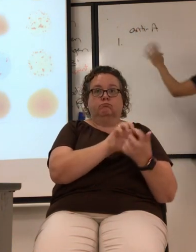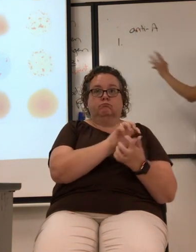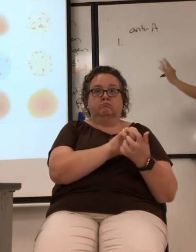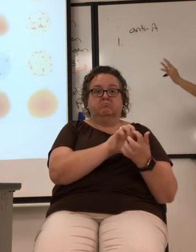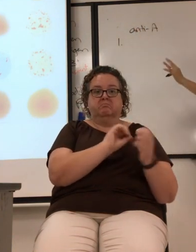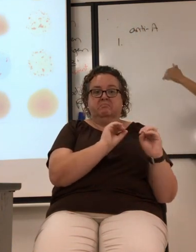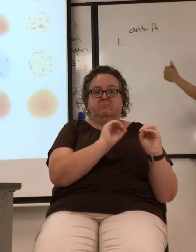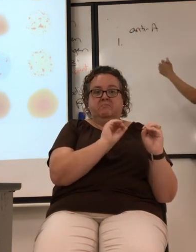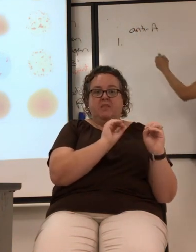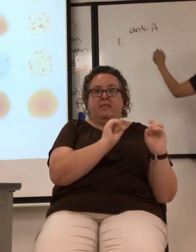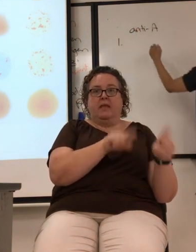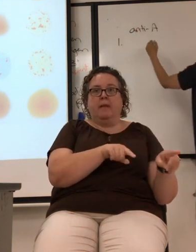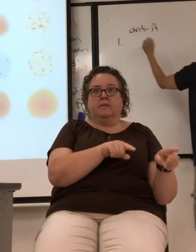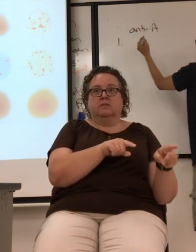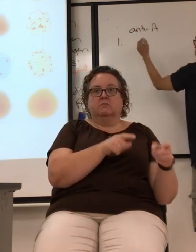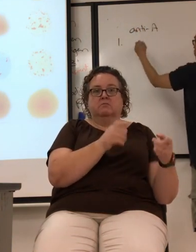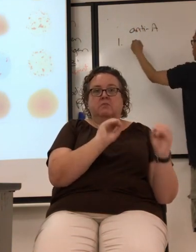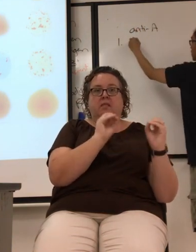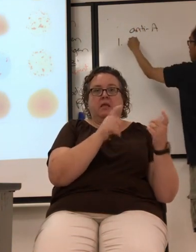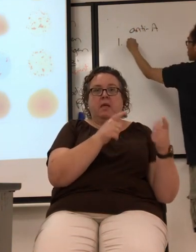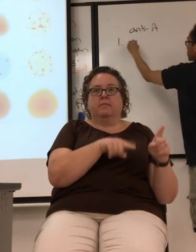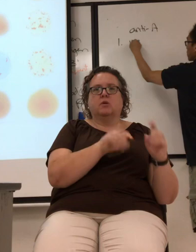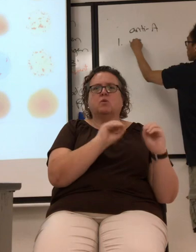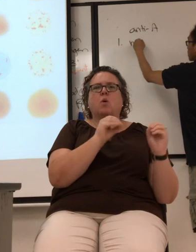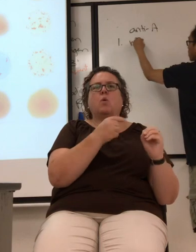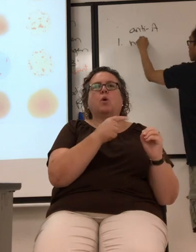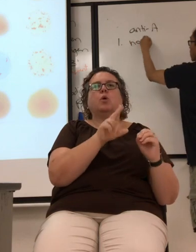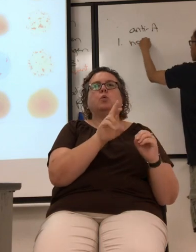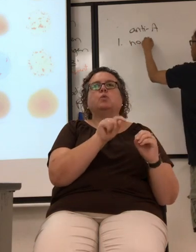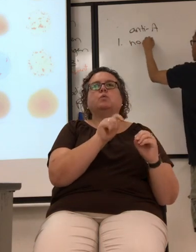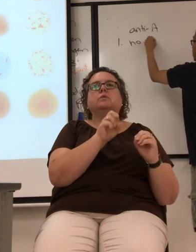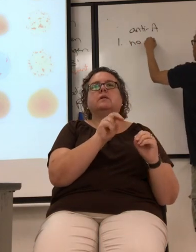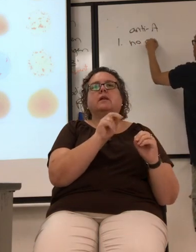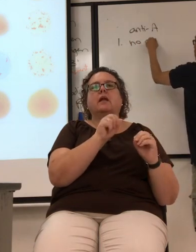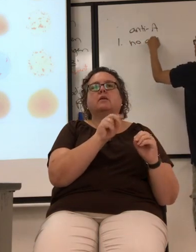And nothing happens. Call that, there's no agglutination.